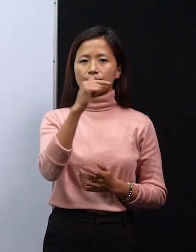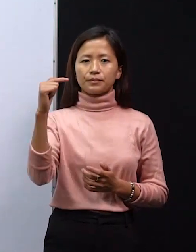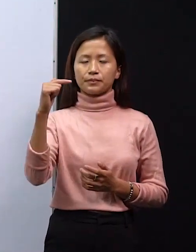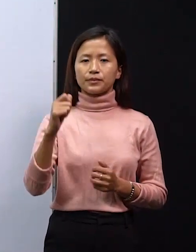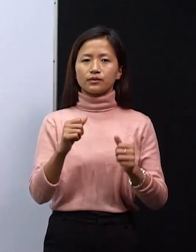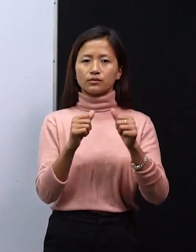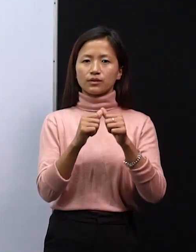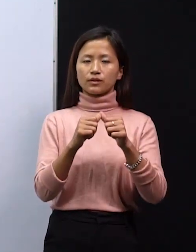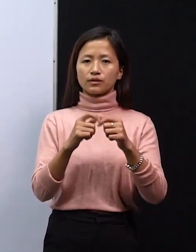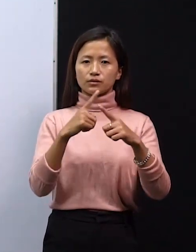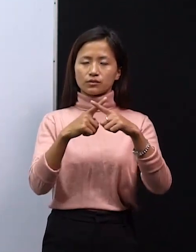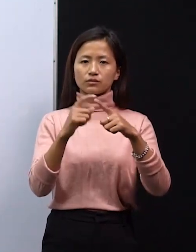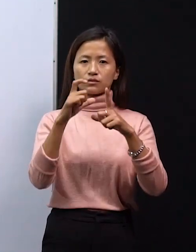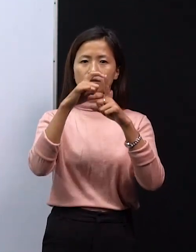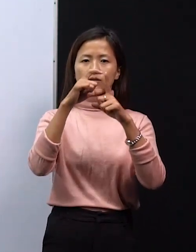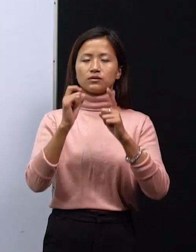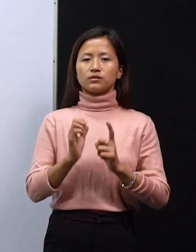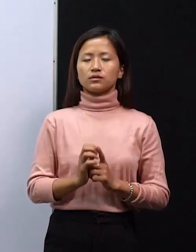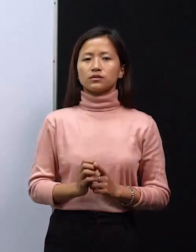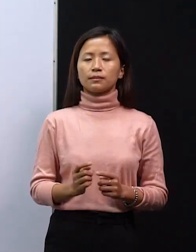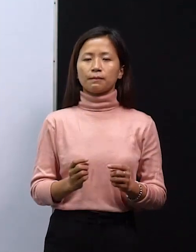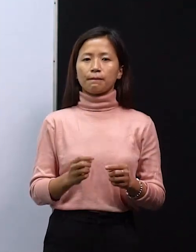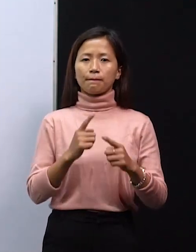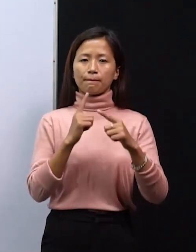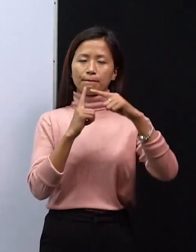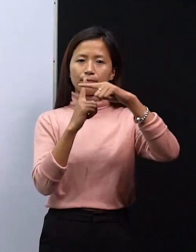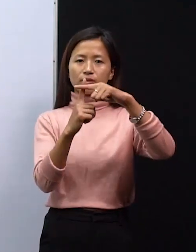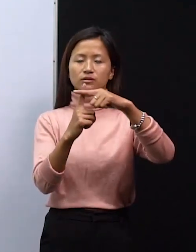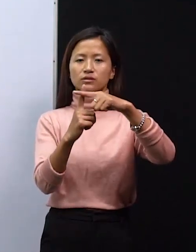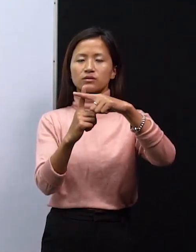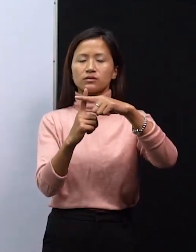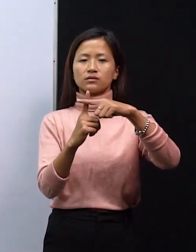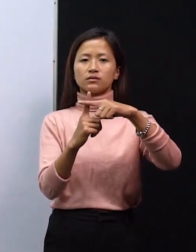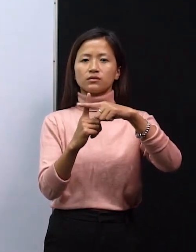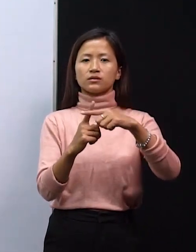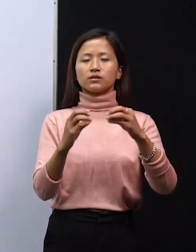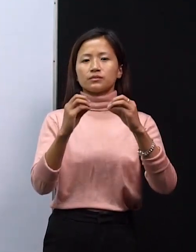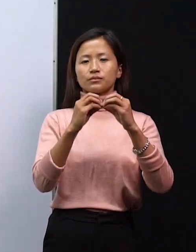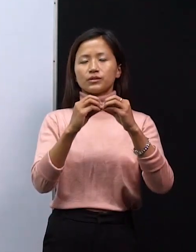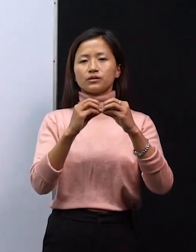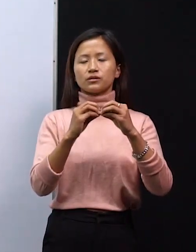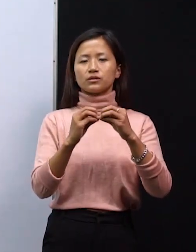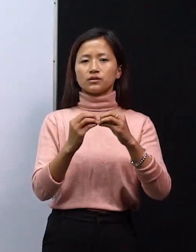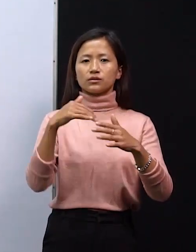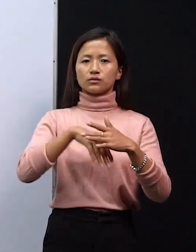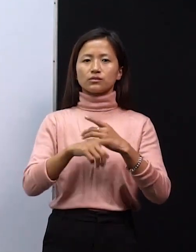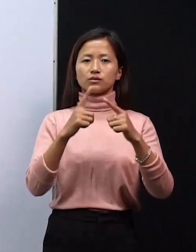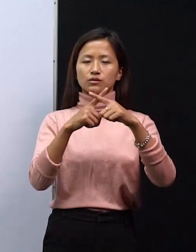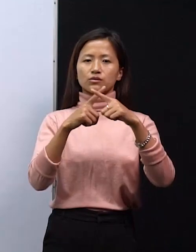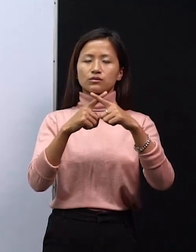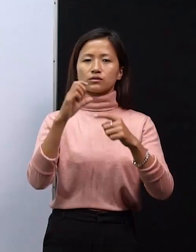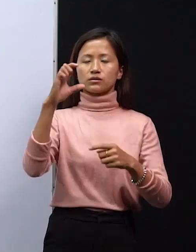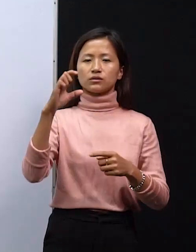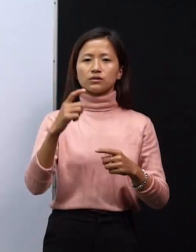minus A into D plus, now for the second part, B into C plus